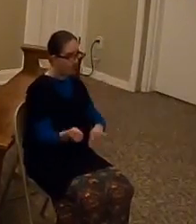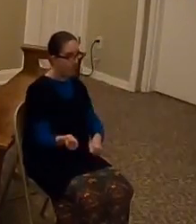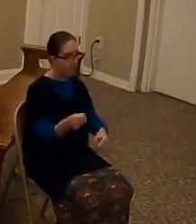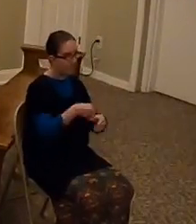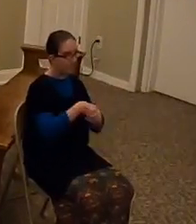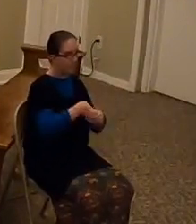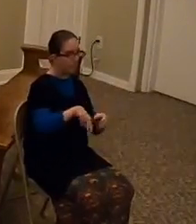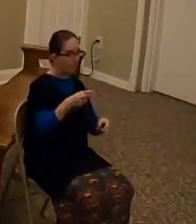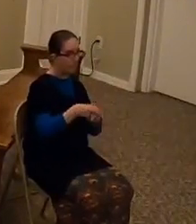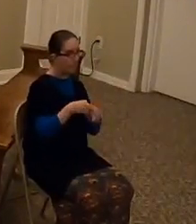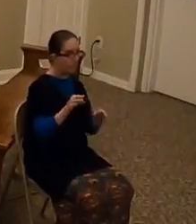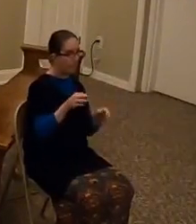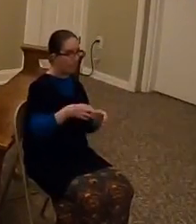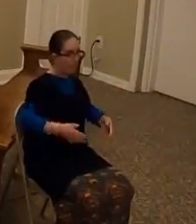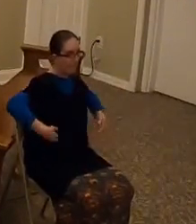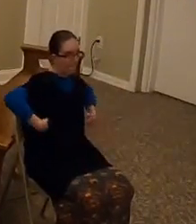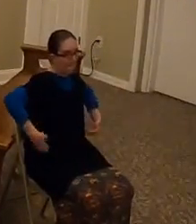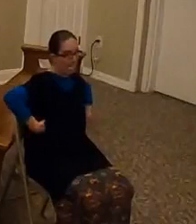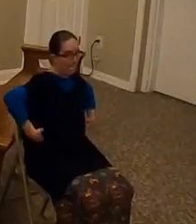monkey.